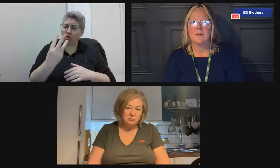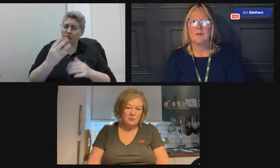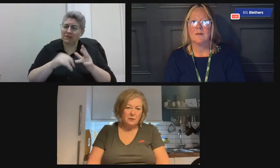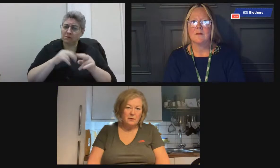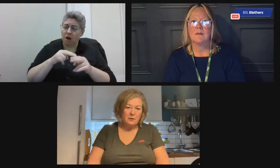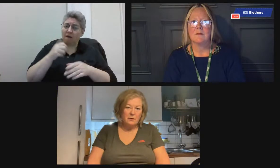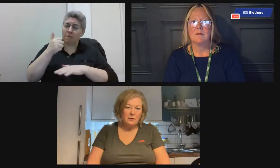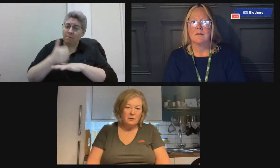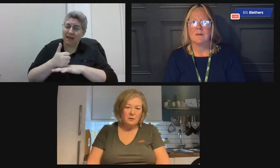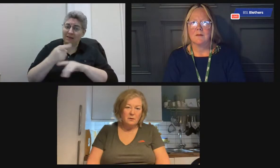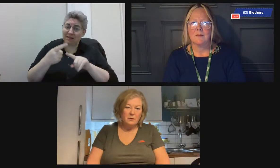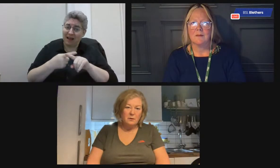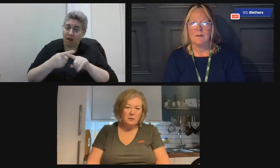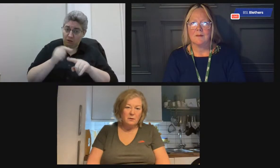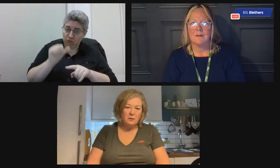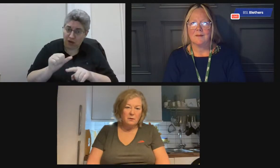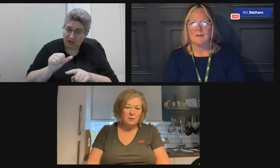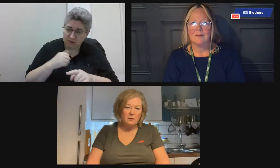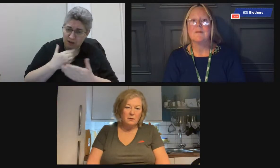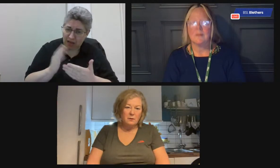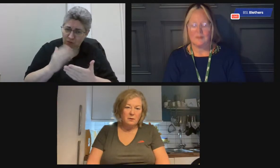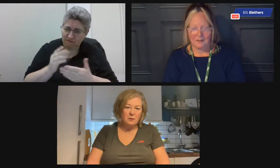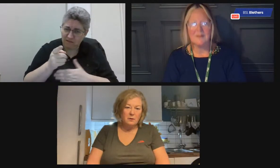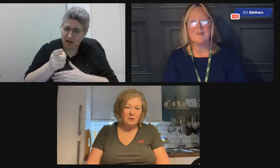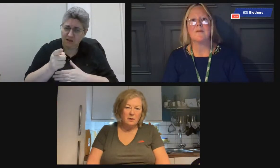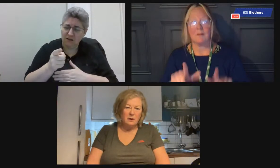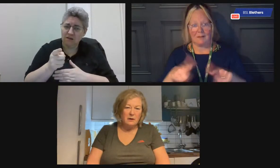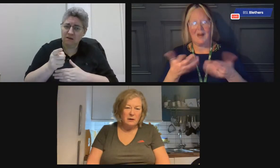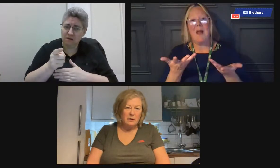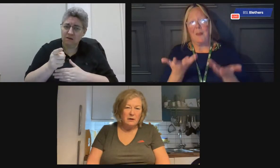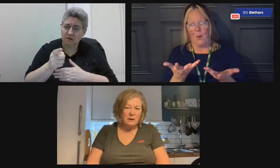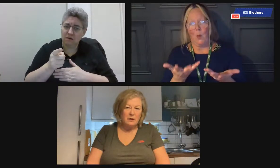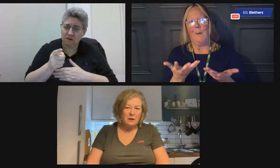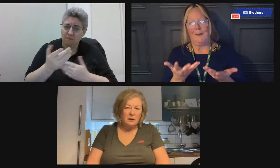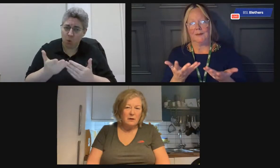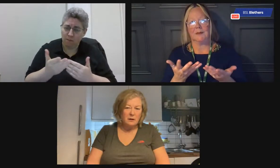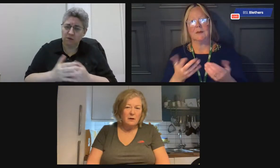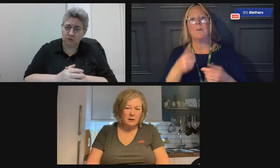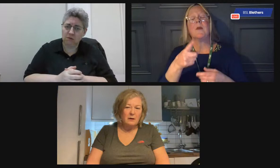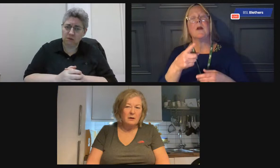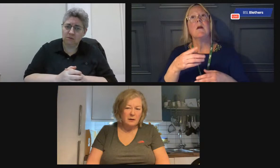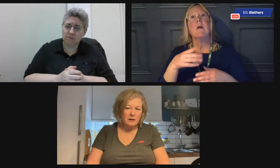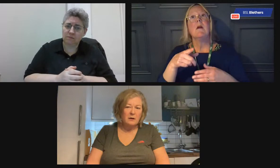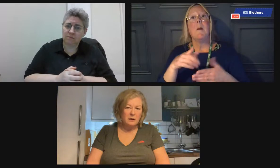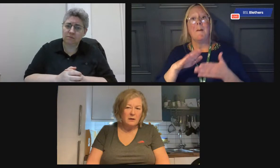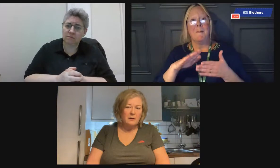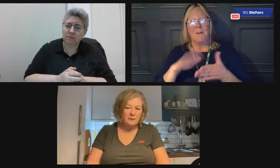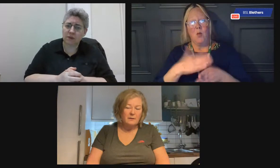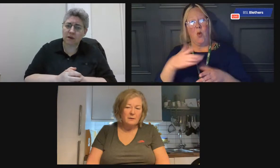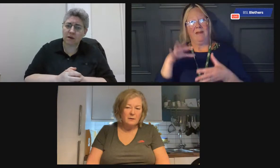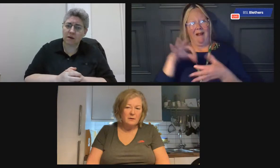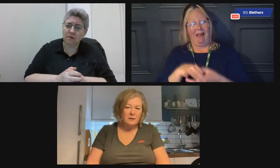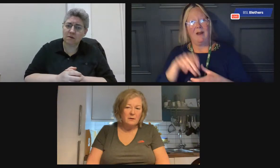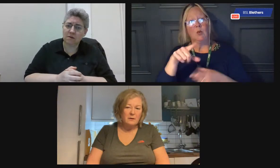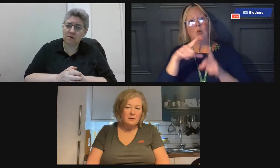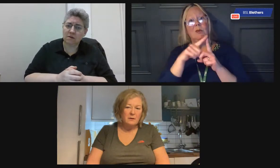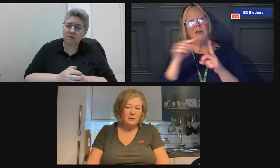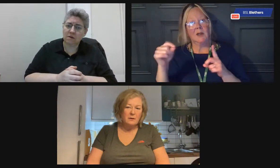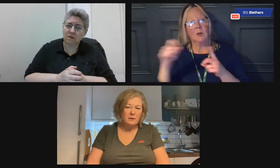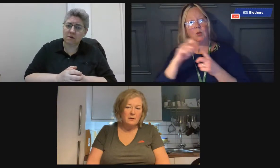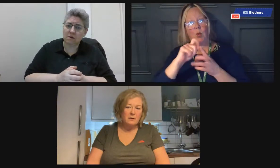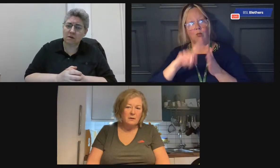sort of teams everywhere because I think you've only got 3 staff at the moment. Is that right? So what's the plans for the